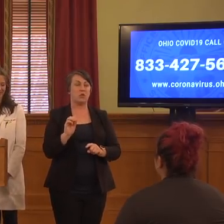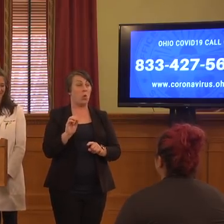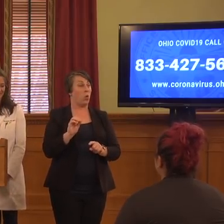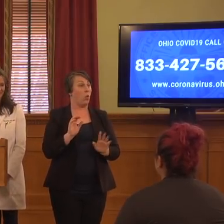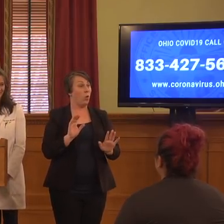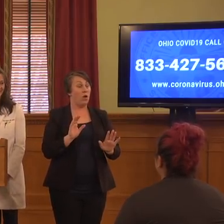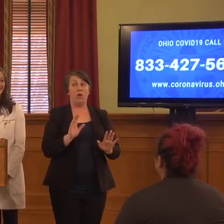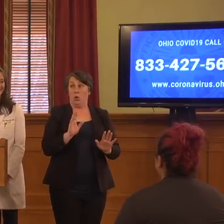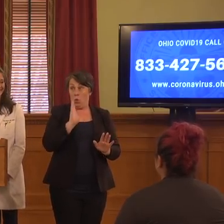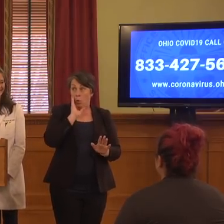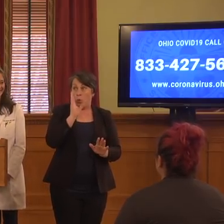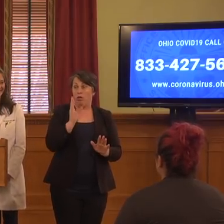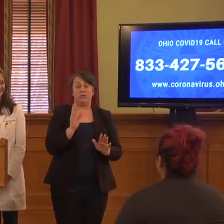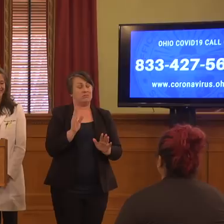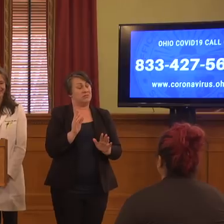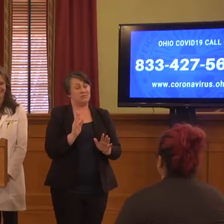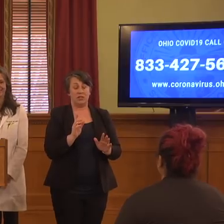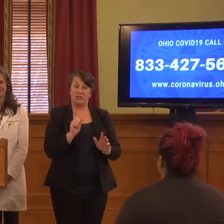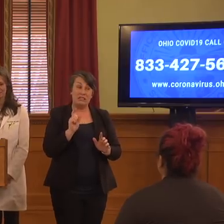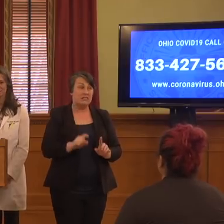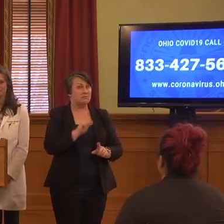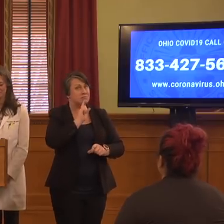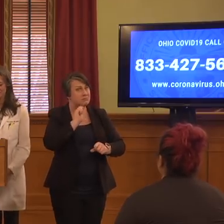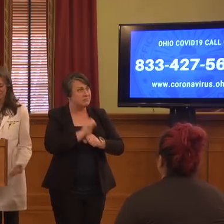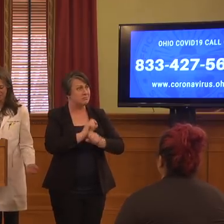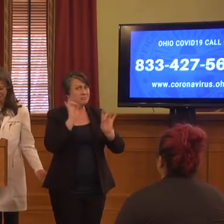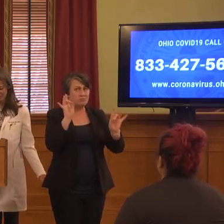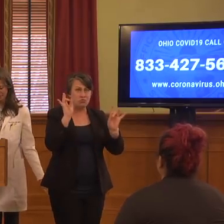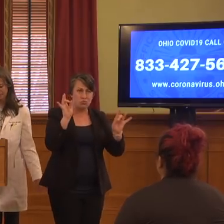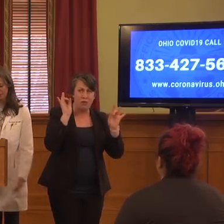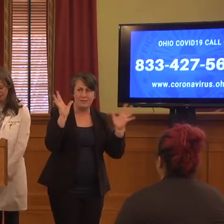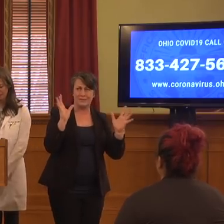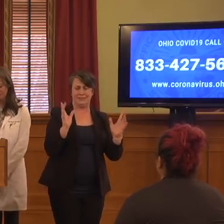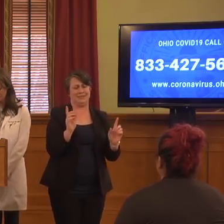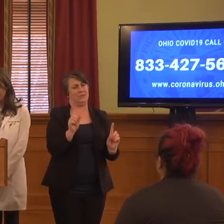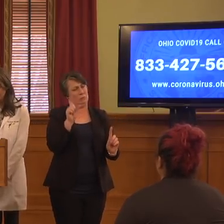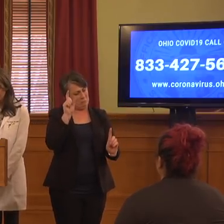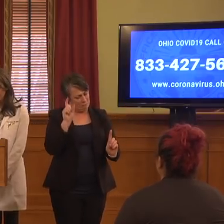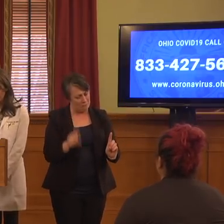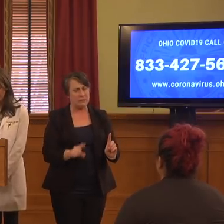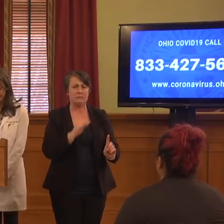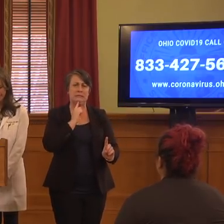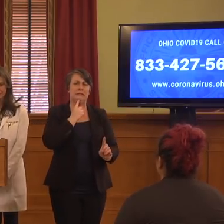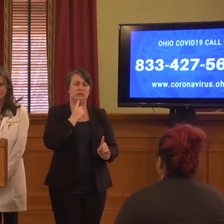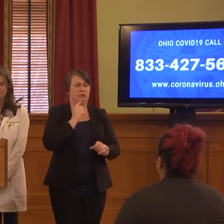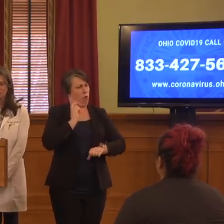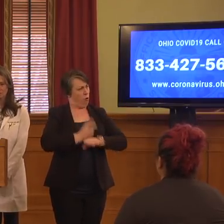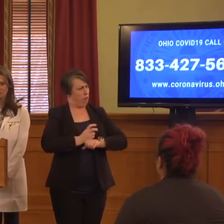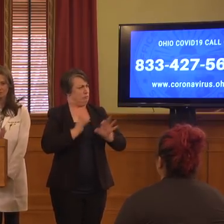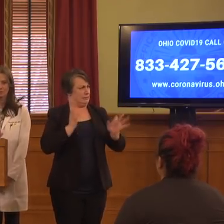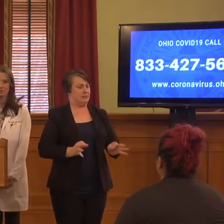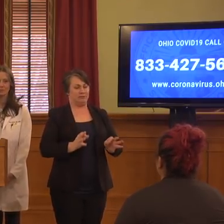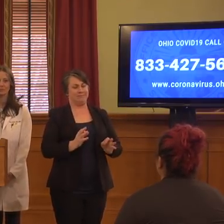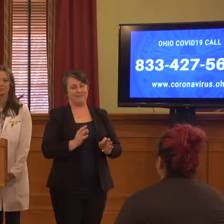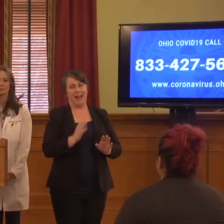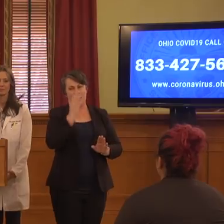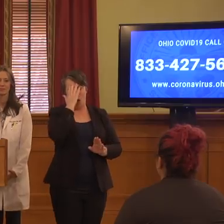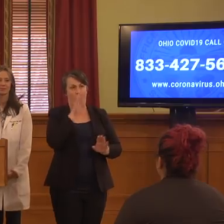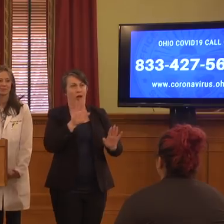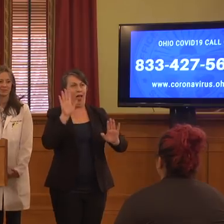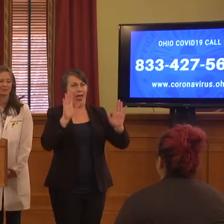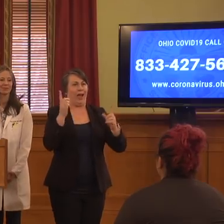that. We're going to do what we have to do. We are in a crisis, and we have to treat it like that. So I know there's a million questions out there